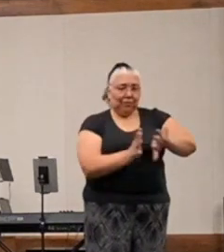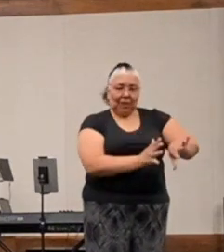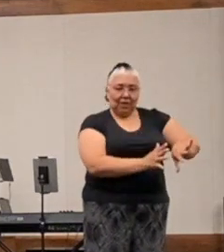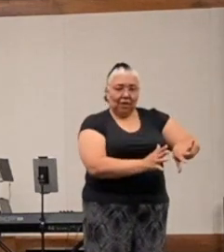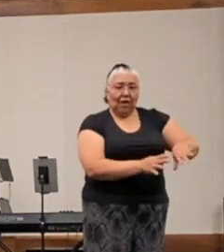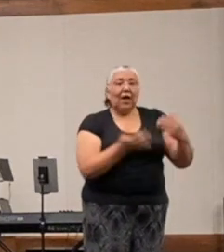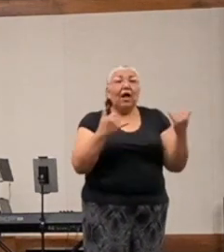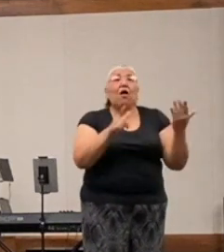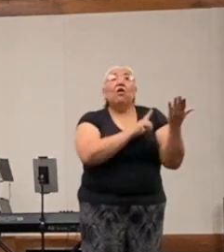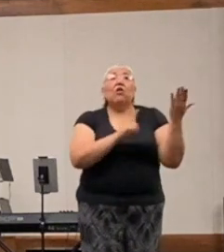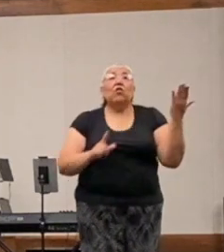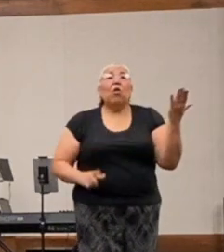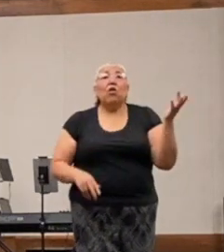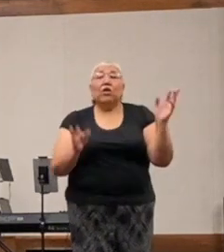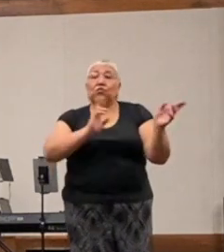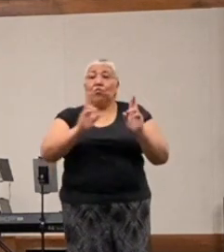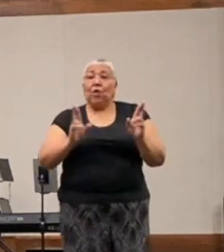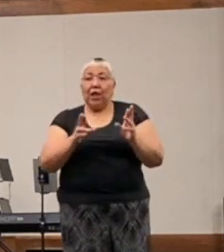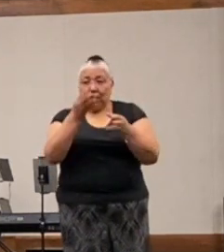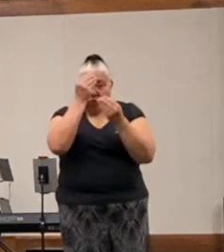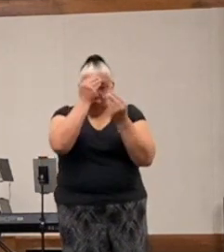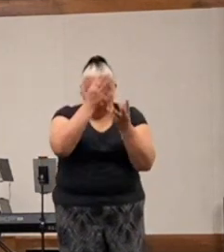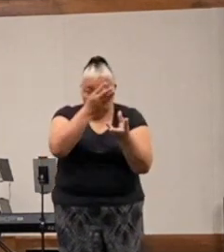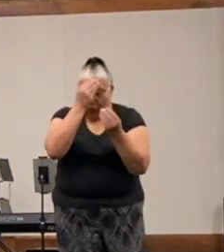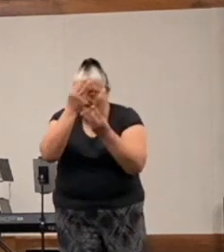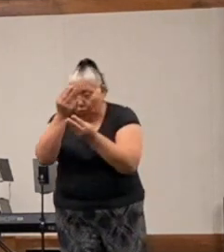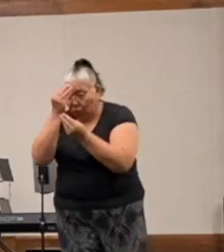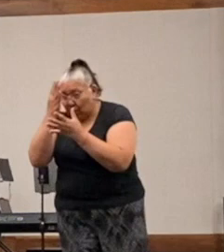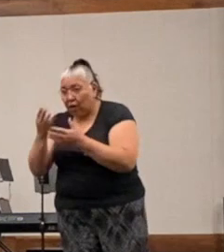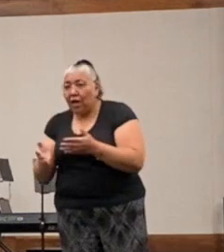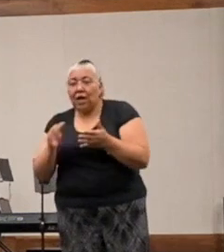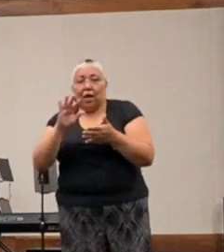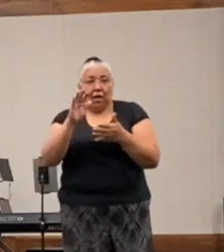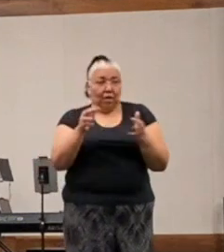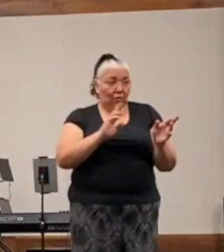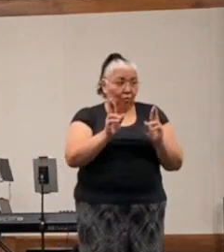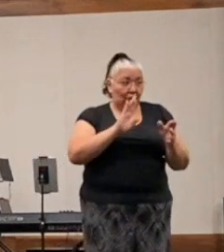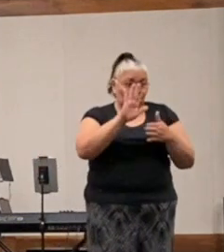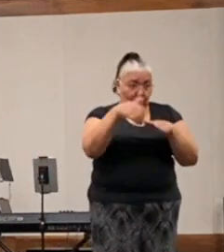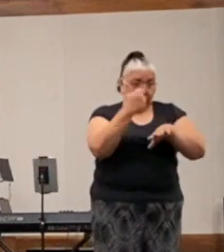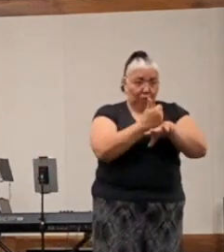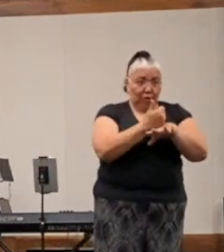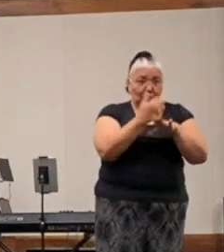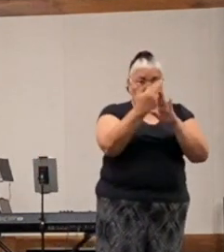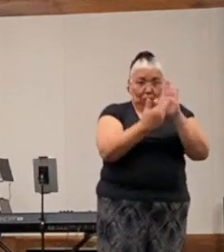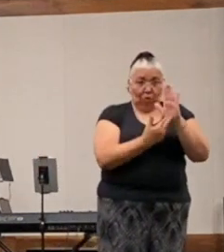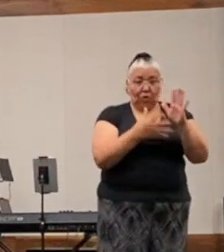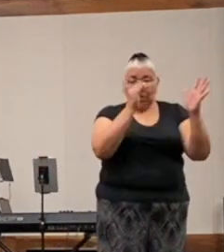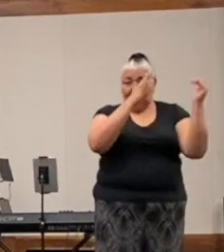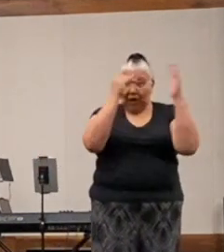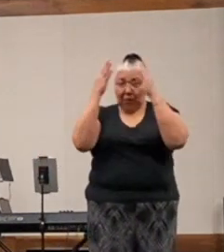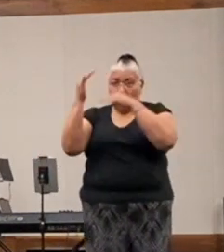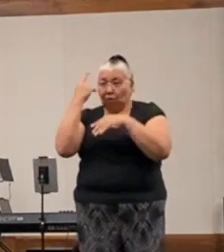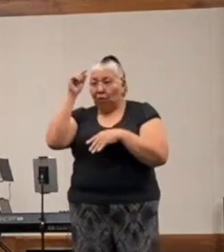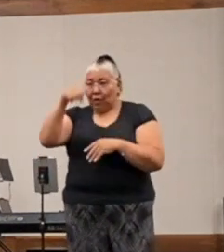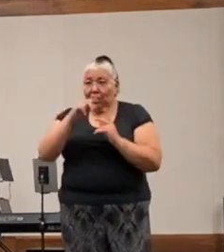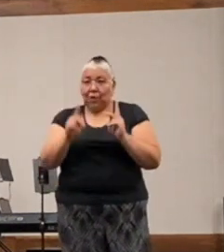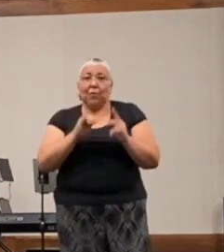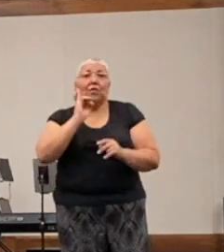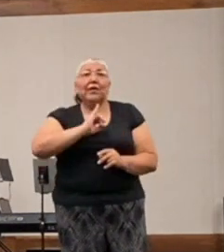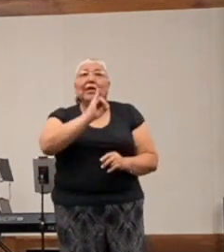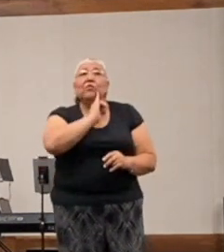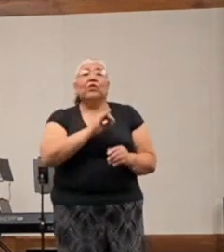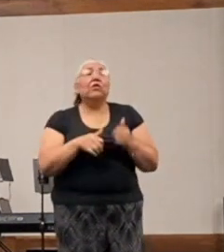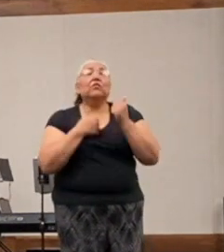is about to drop some knowledge. He's about to drop some rules. He's about to drop some expectations for the people of Israel